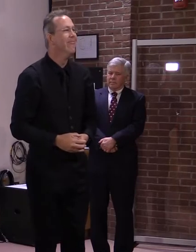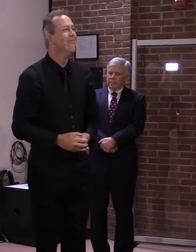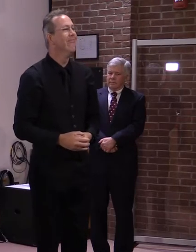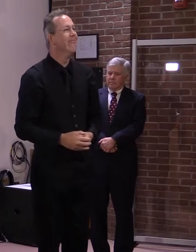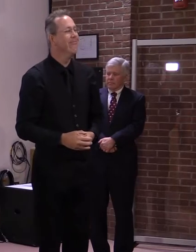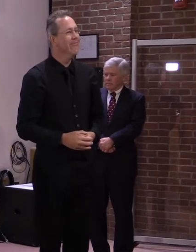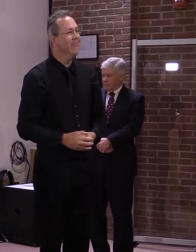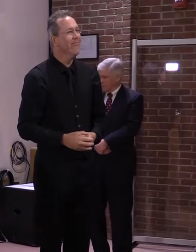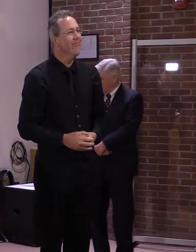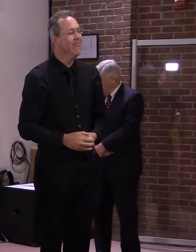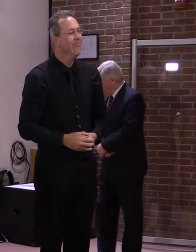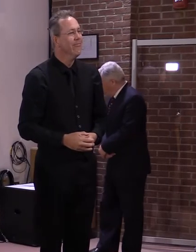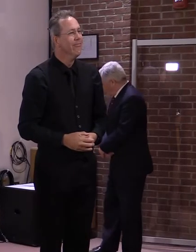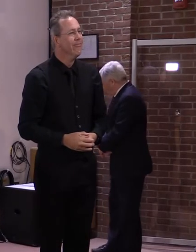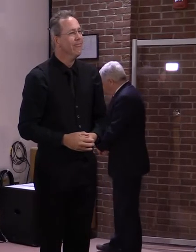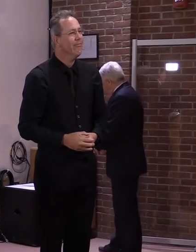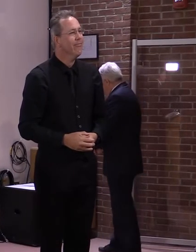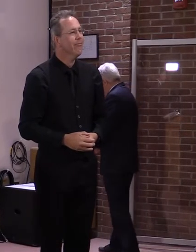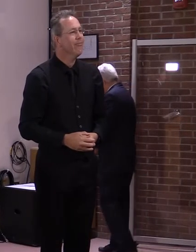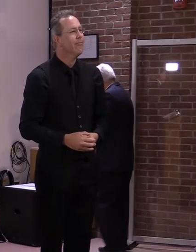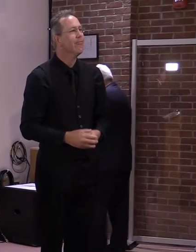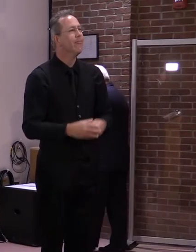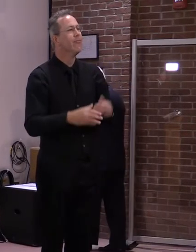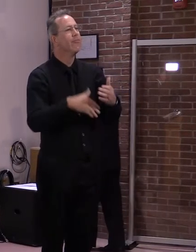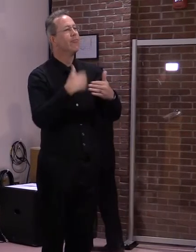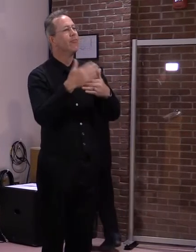Aaron Potanko, VT Digger.